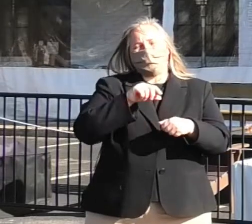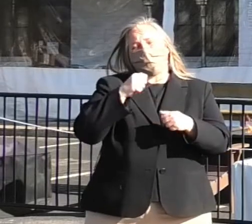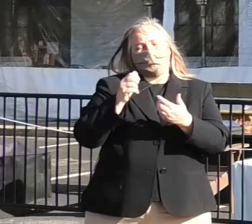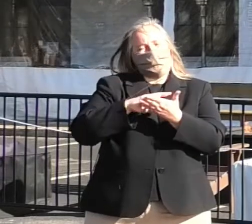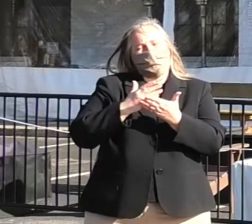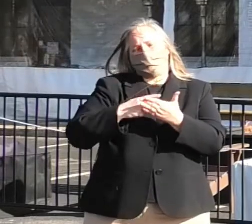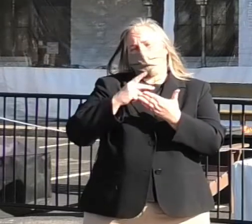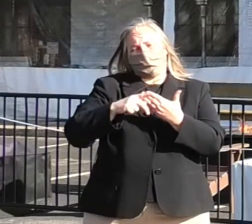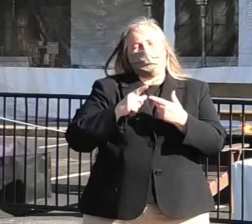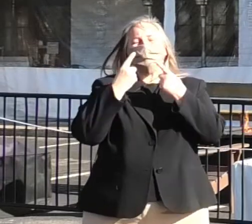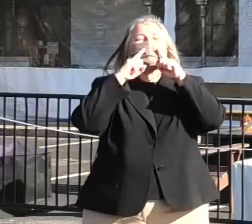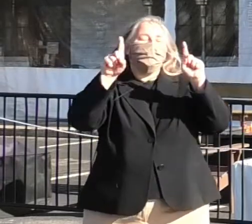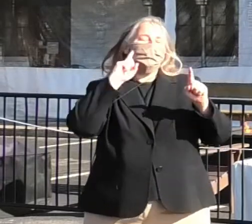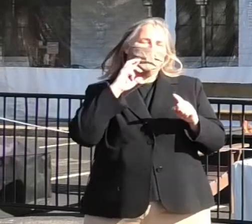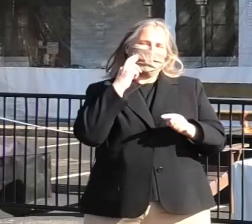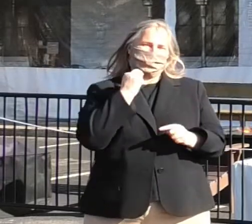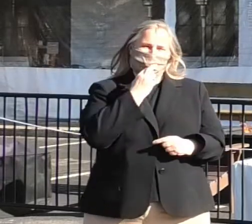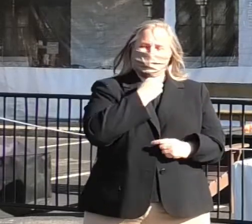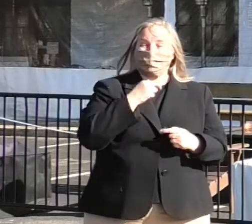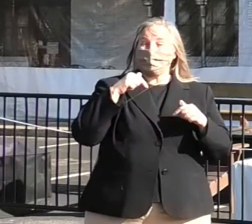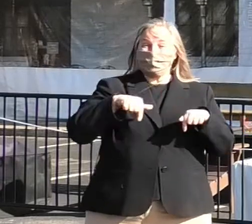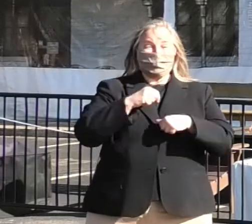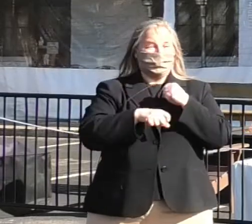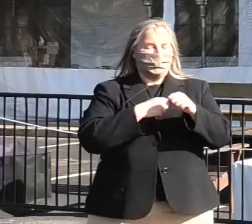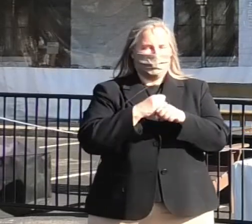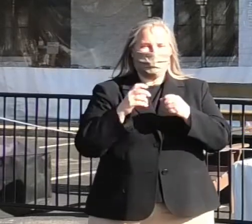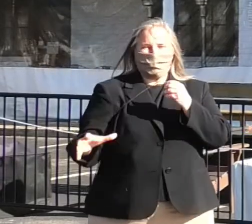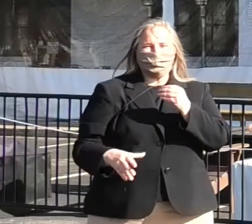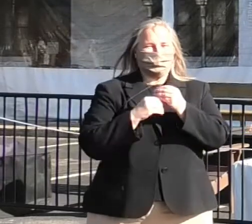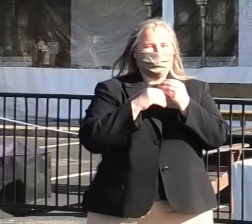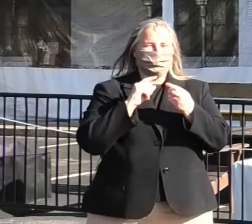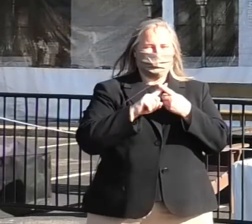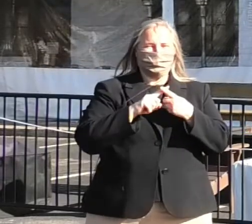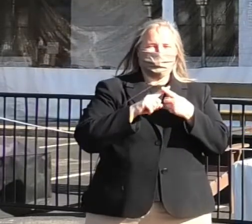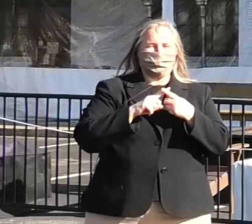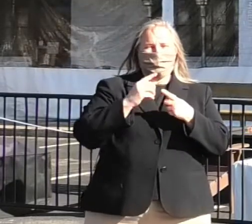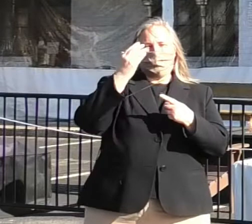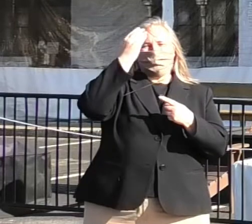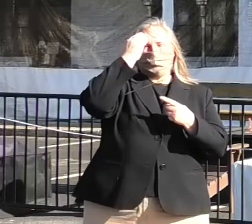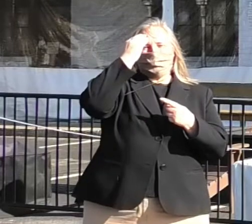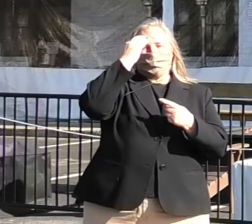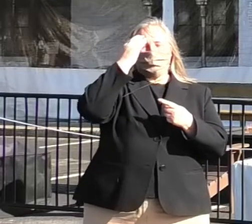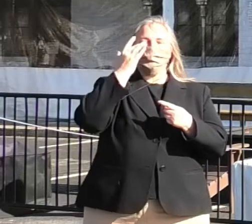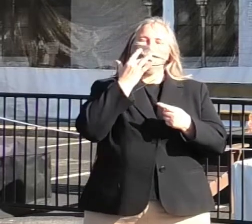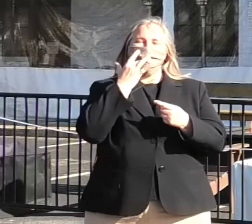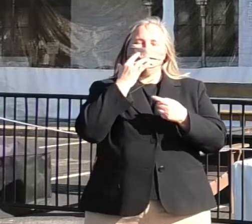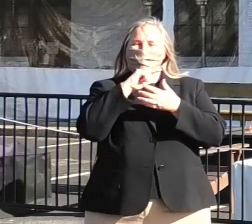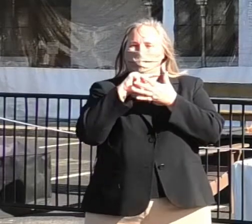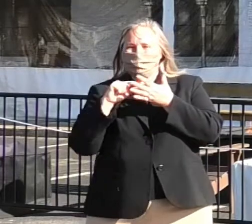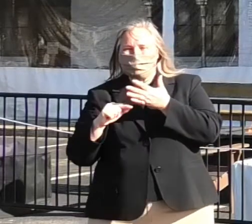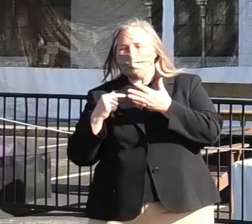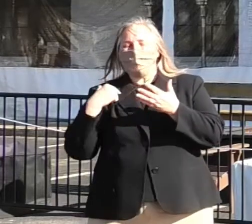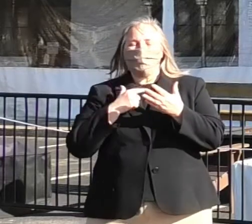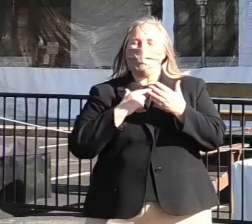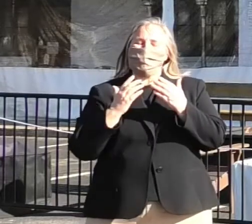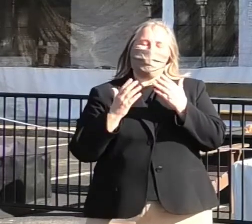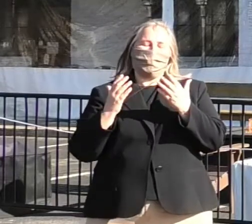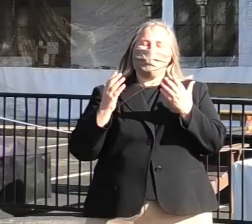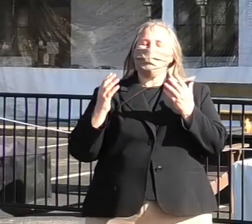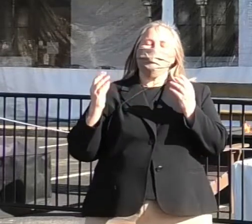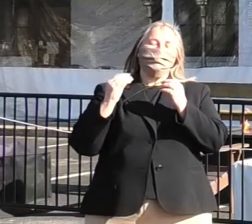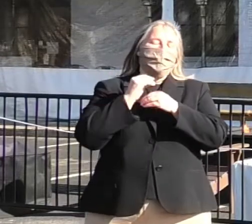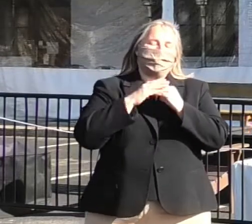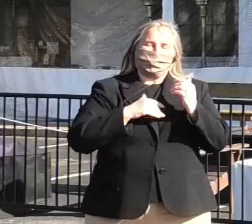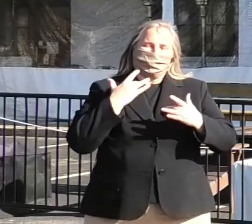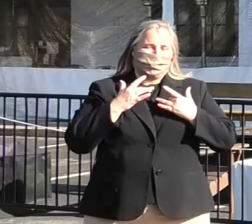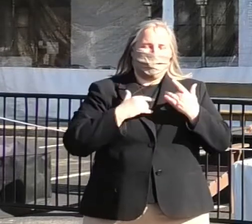for our restaurants. This year, in addition to the familiar favorites, we are beyond excited to have a